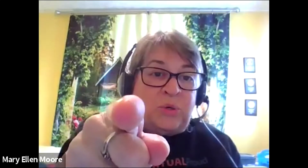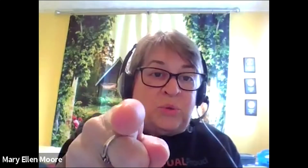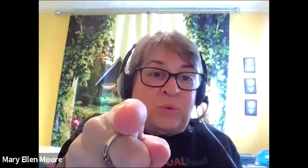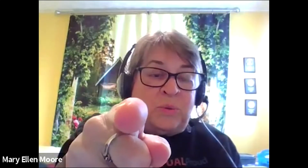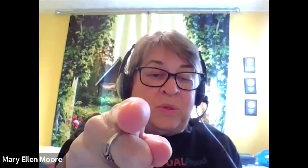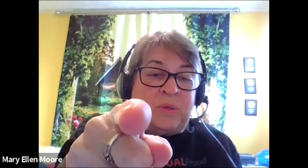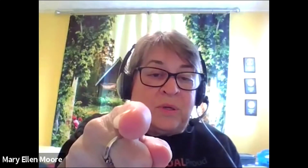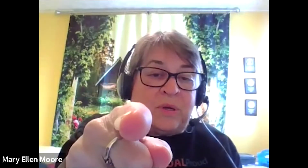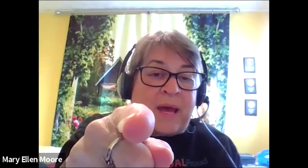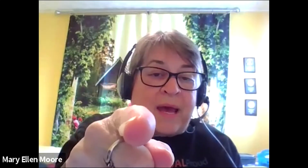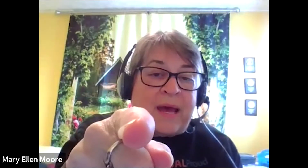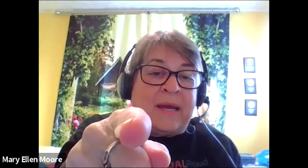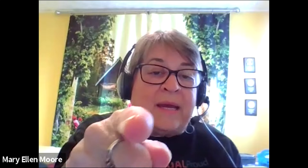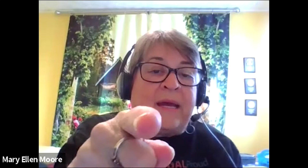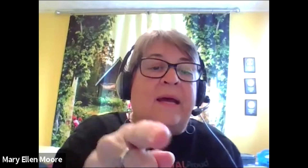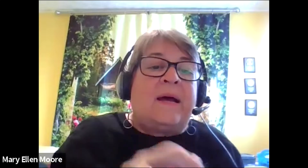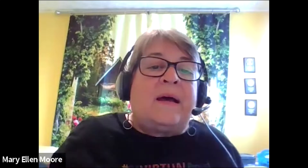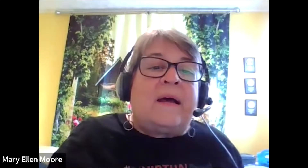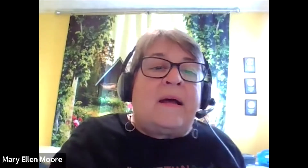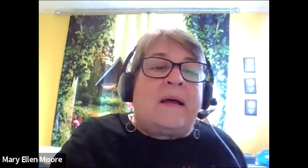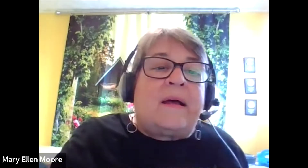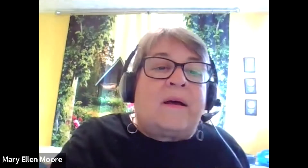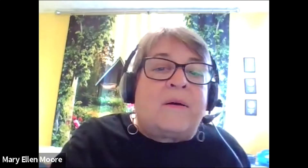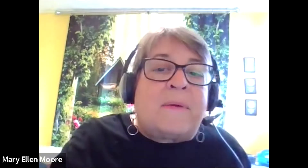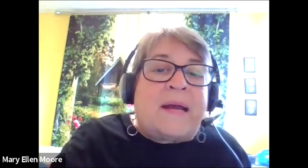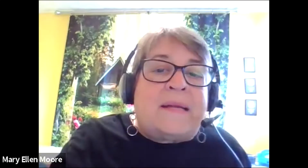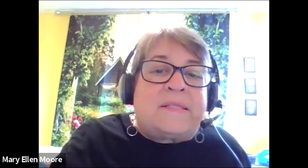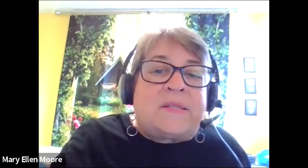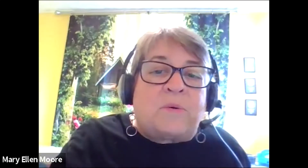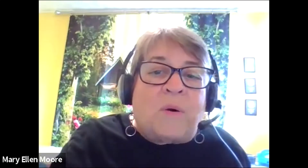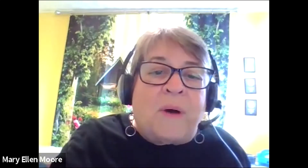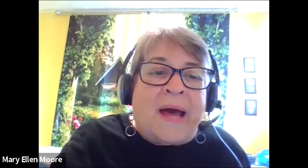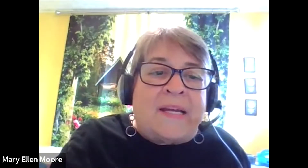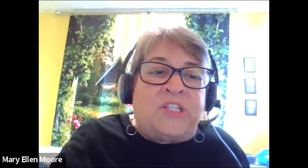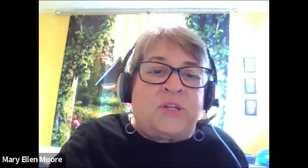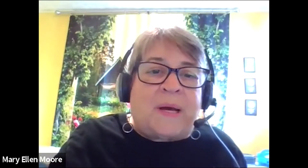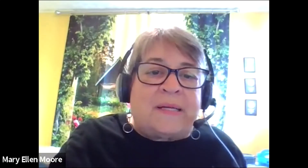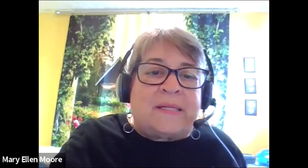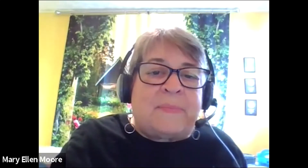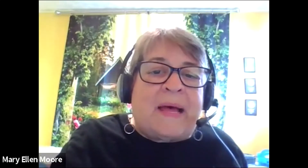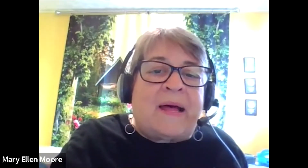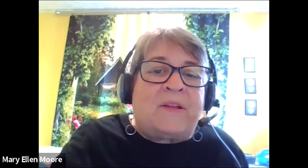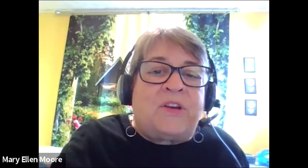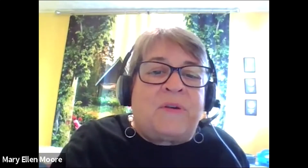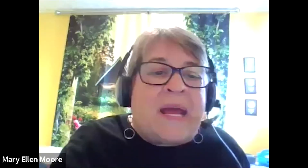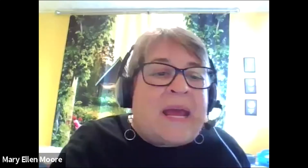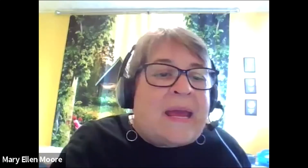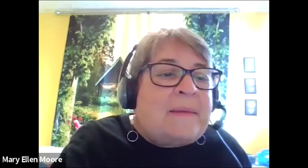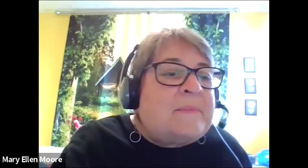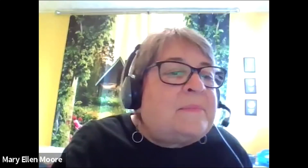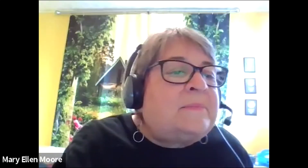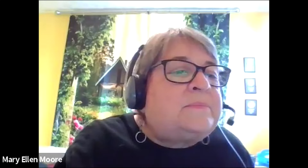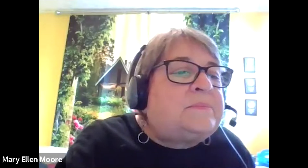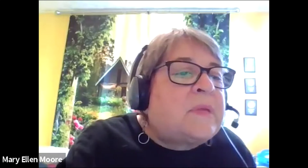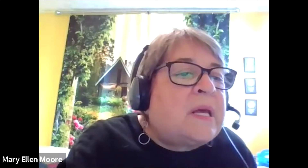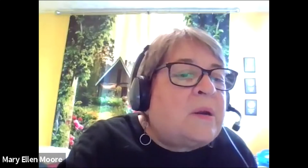you, okay. All right. So go ahead and do it. Spell your name. Gonna